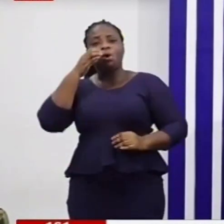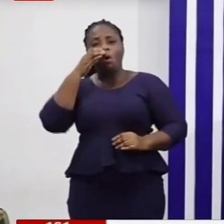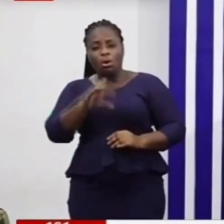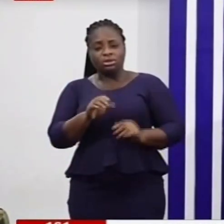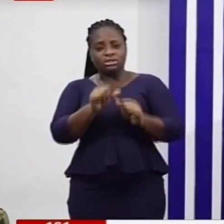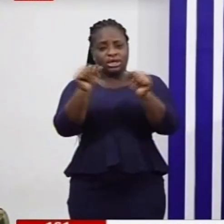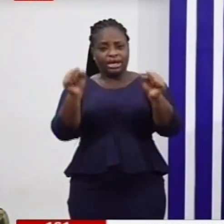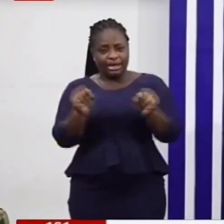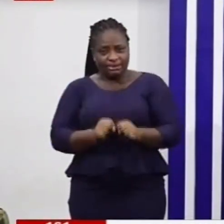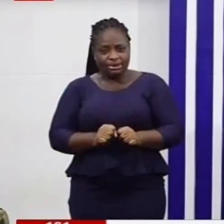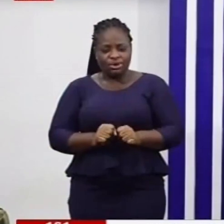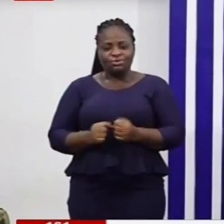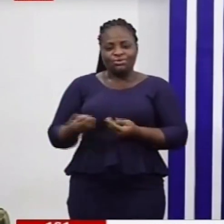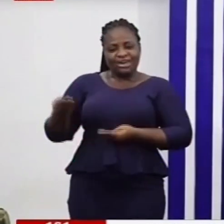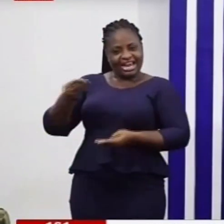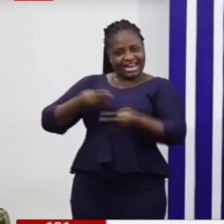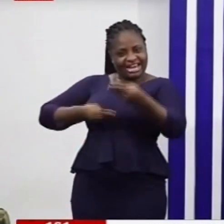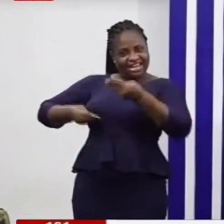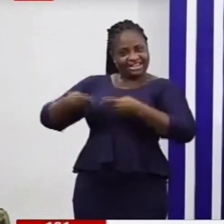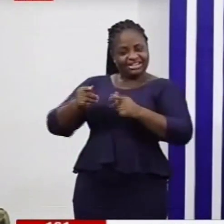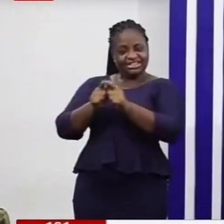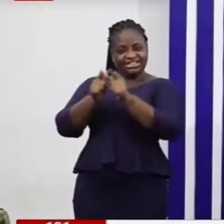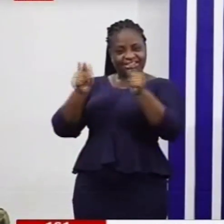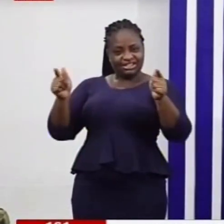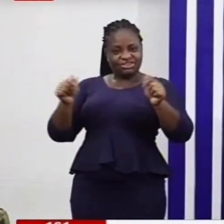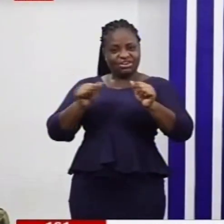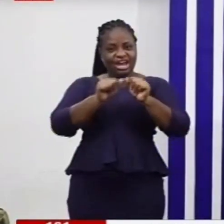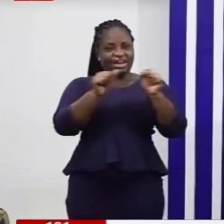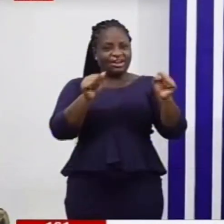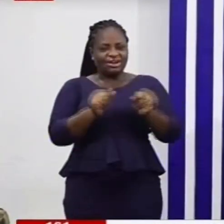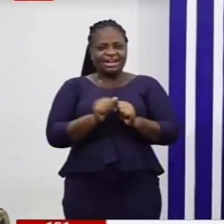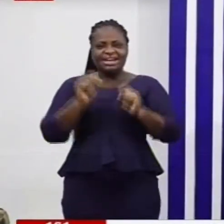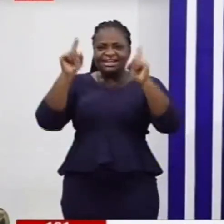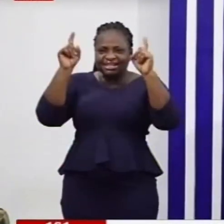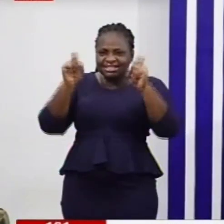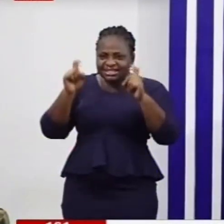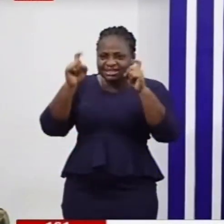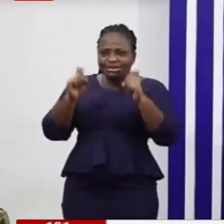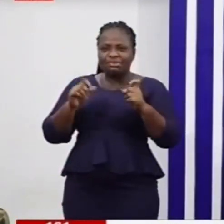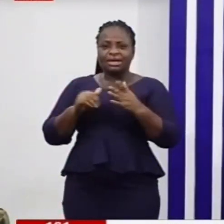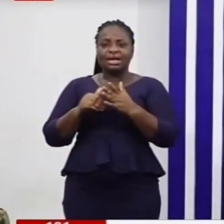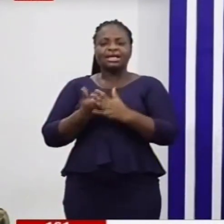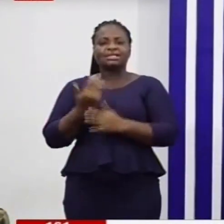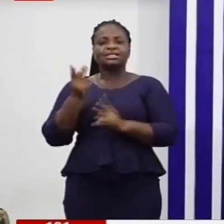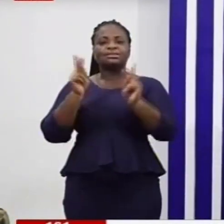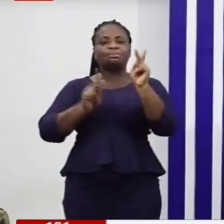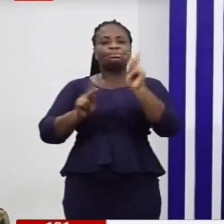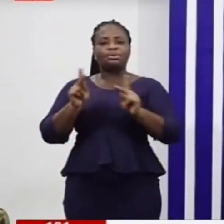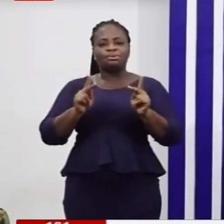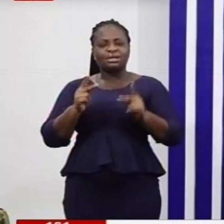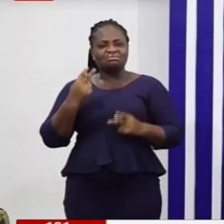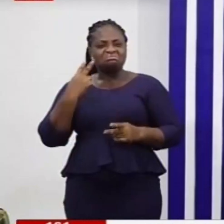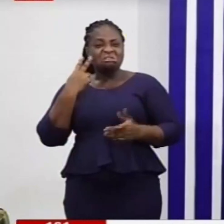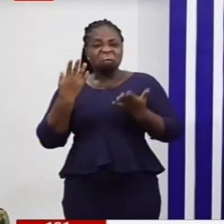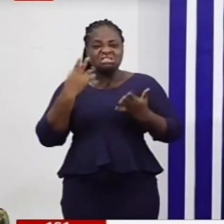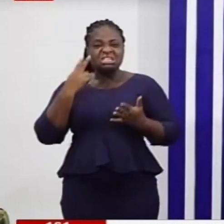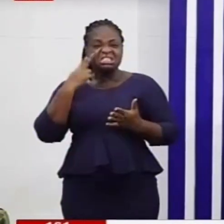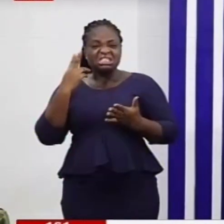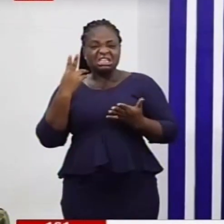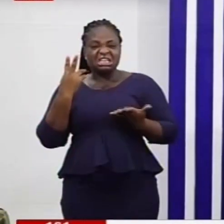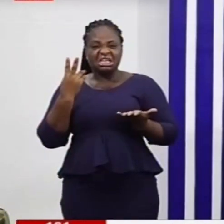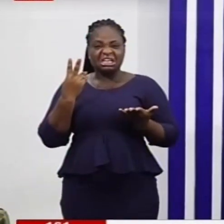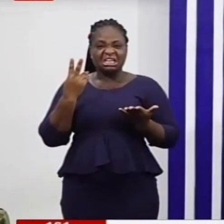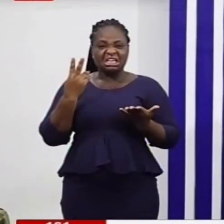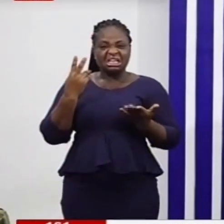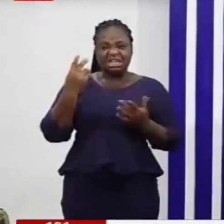they will engage people in the general neighborhood and examine how these persons, if especially they are showing symptoms, etc., can also be